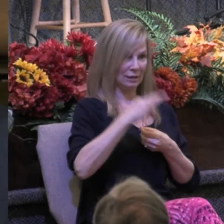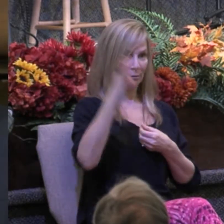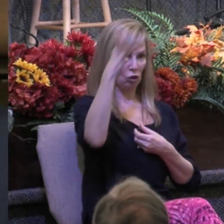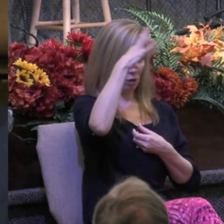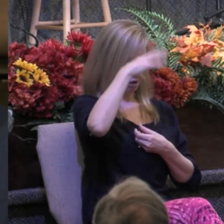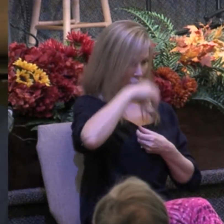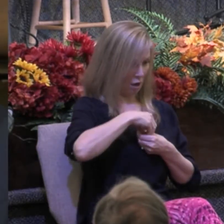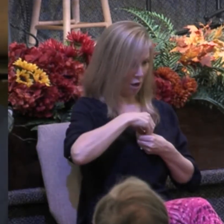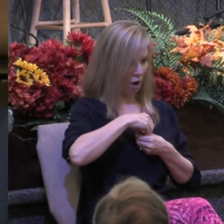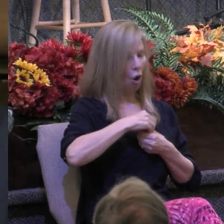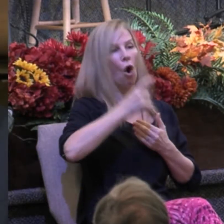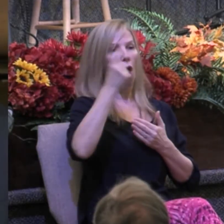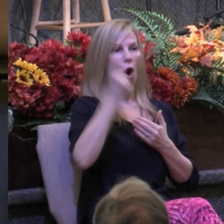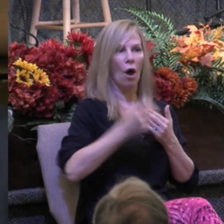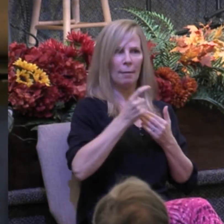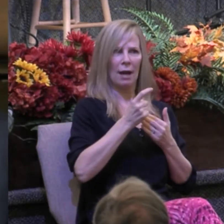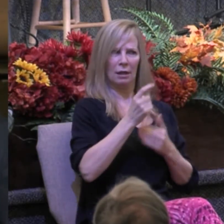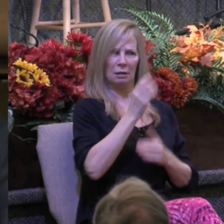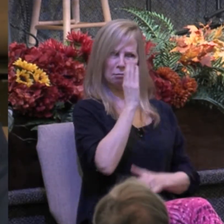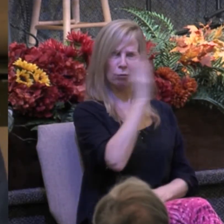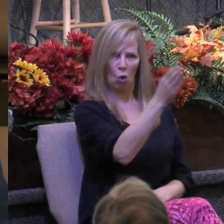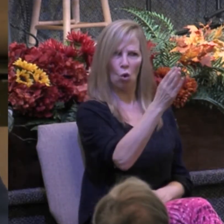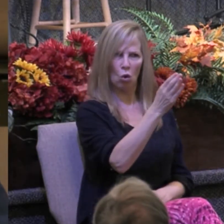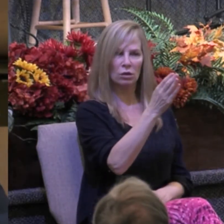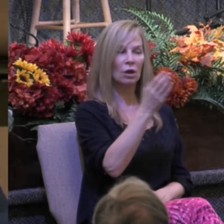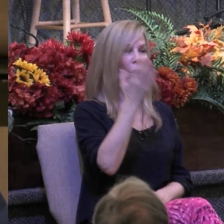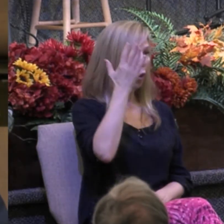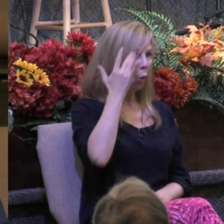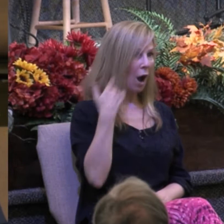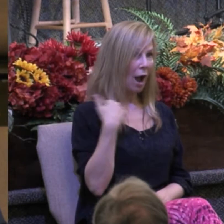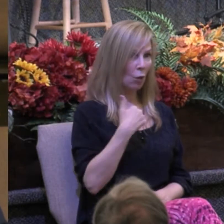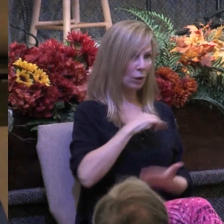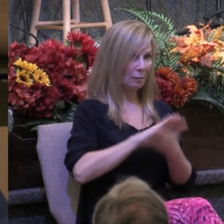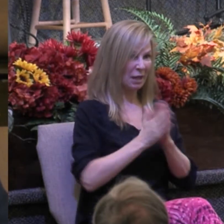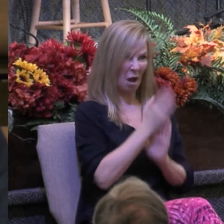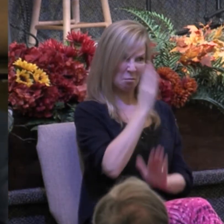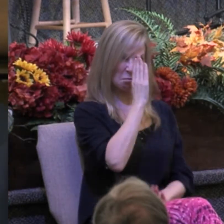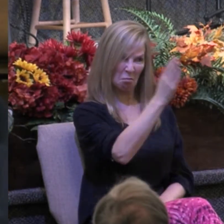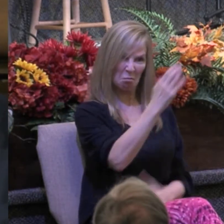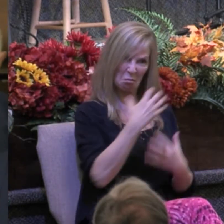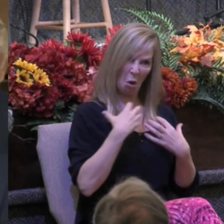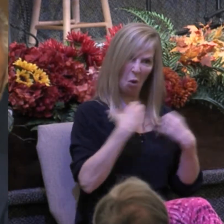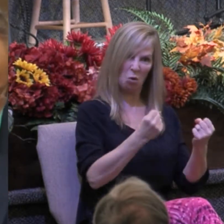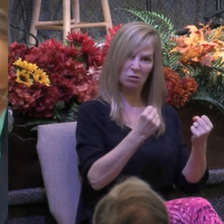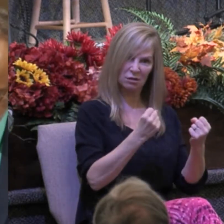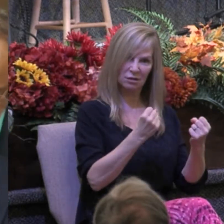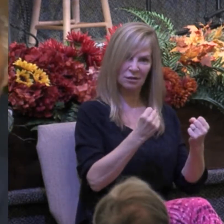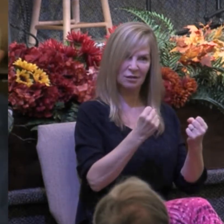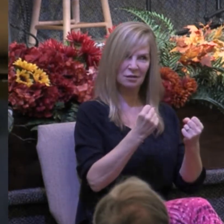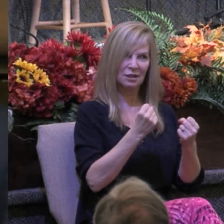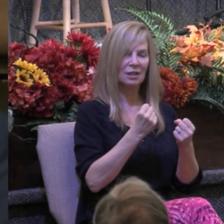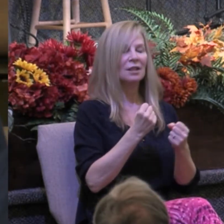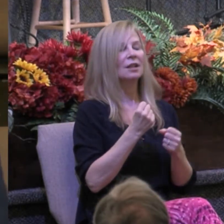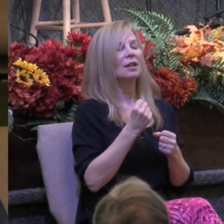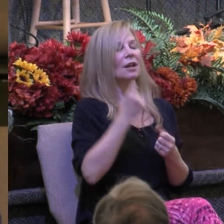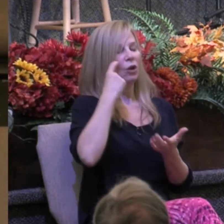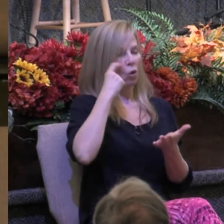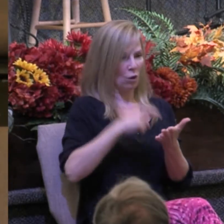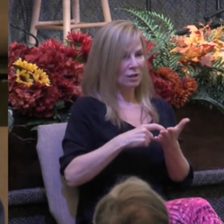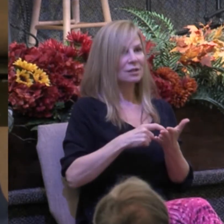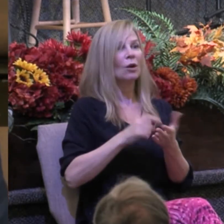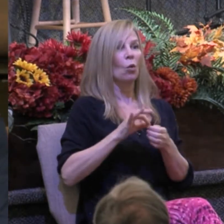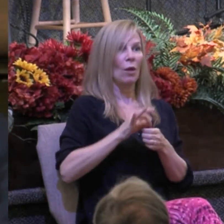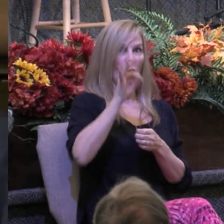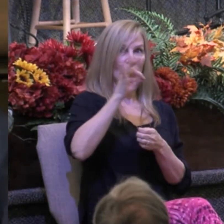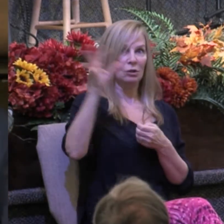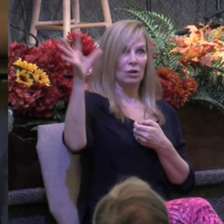us bold. What makes us bold and useful for the Lord is, note this, it's when the Holy Spirit has